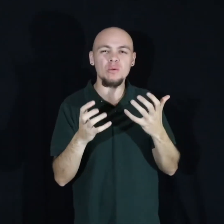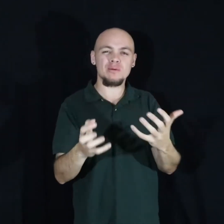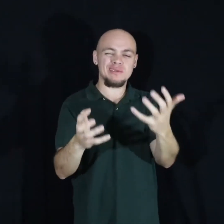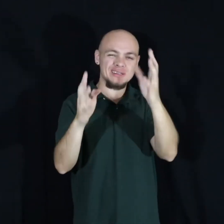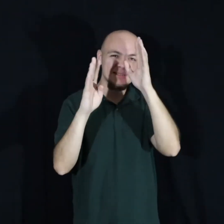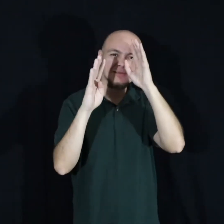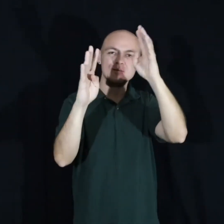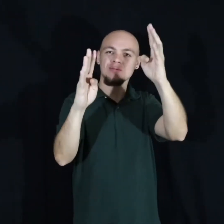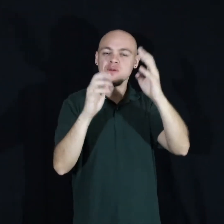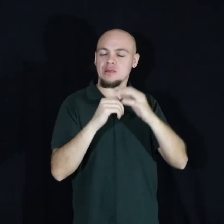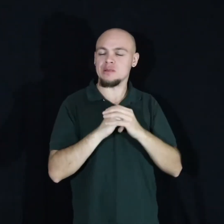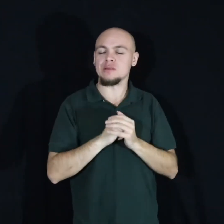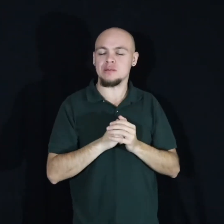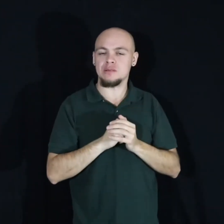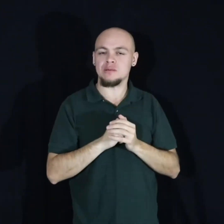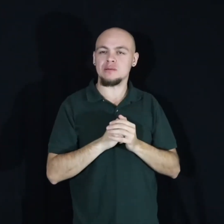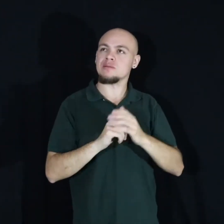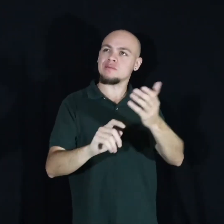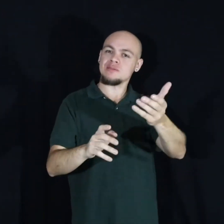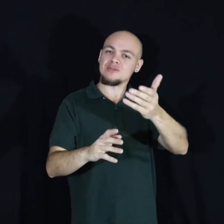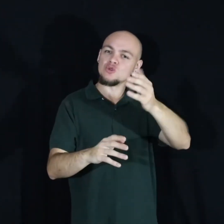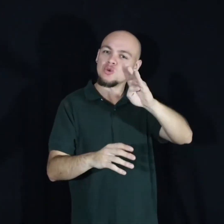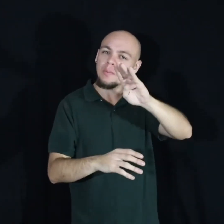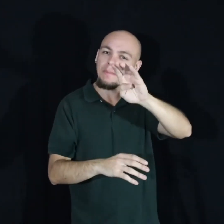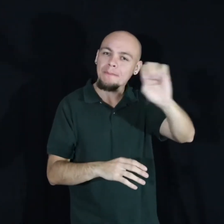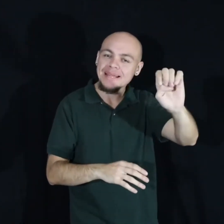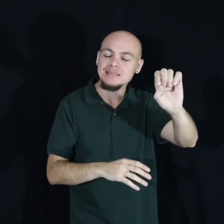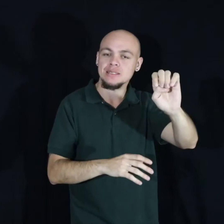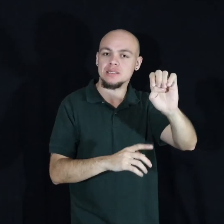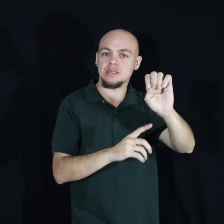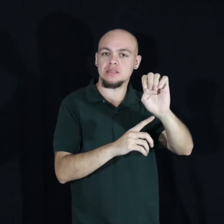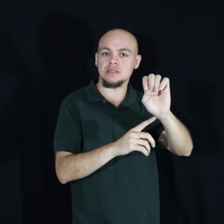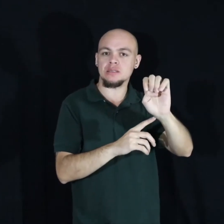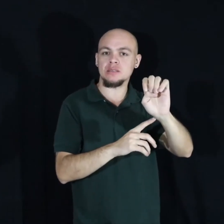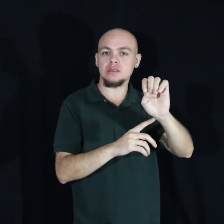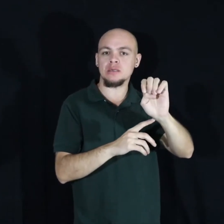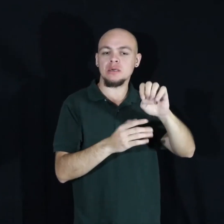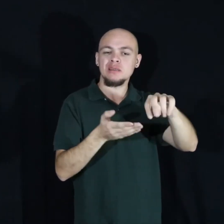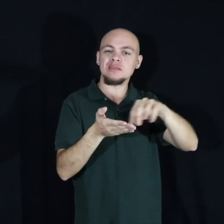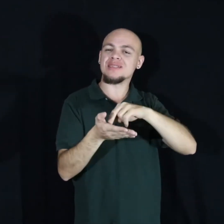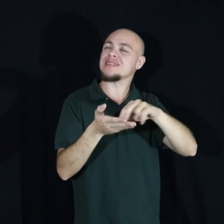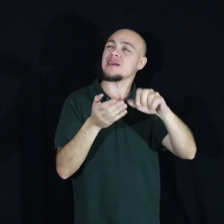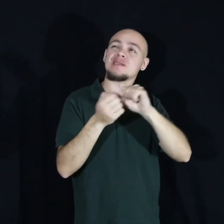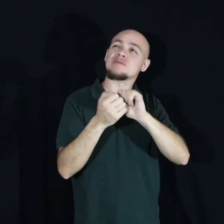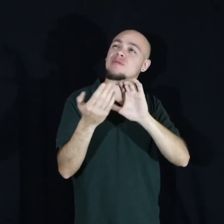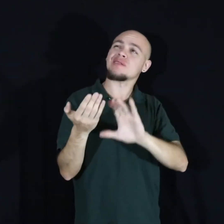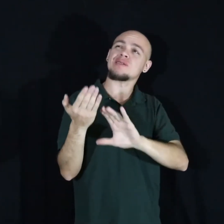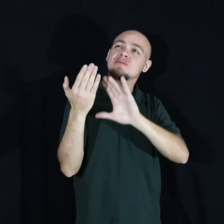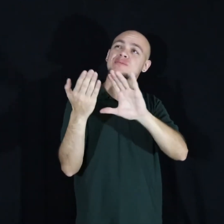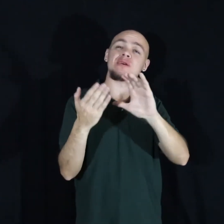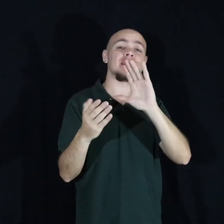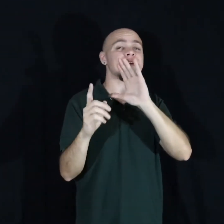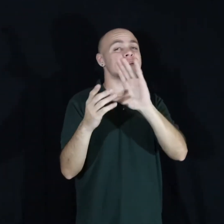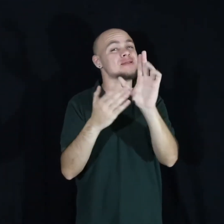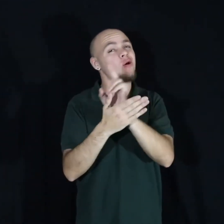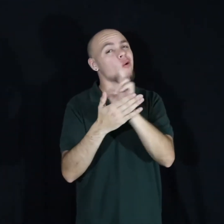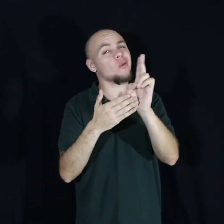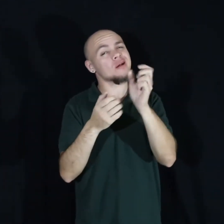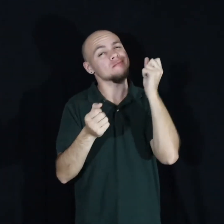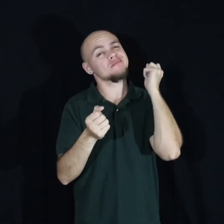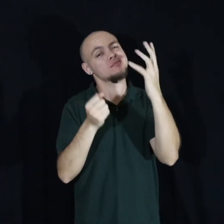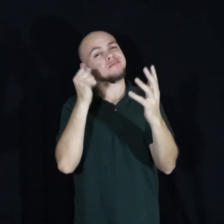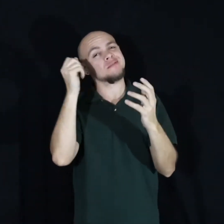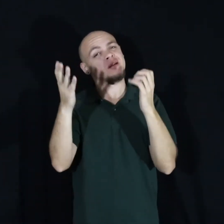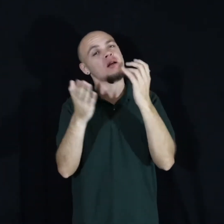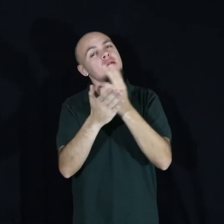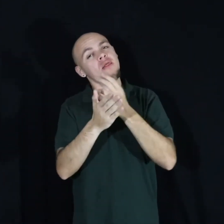created, to be. To dance in his presence and sing of his holiness, because that's what the